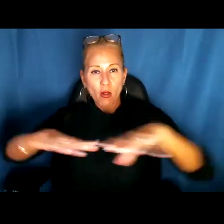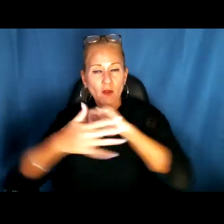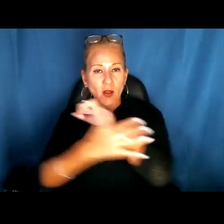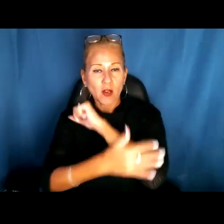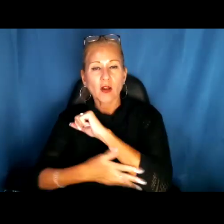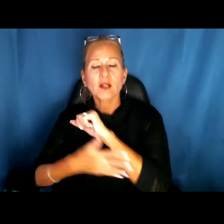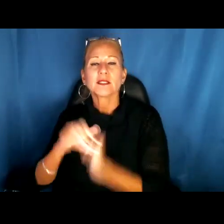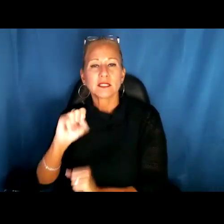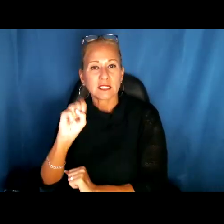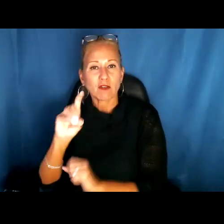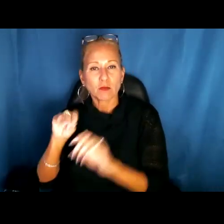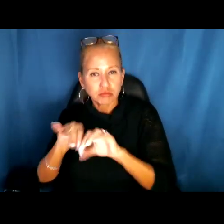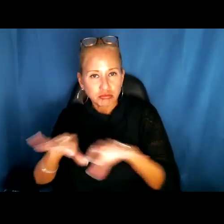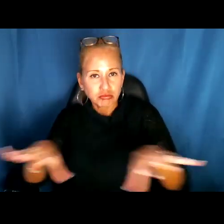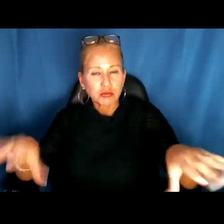did self-direction.